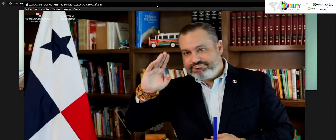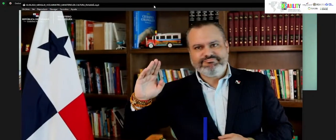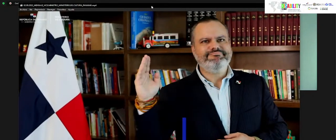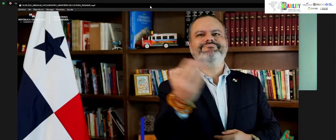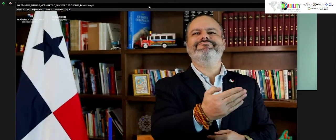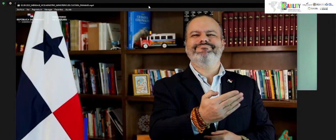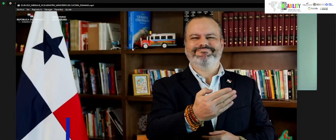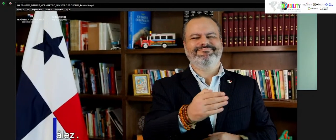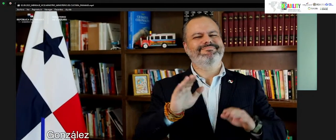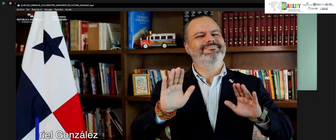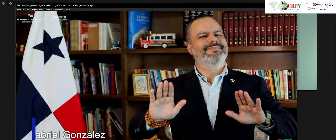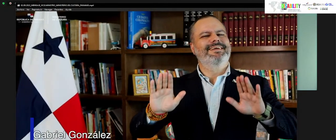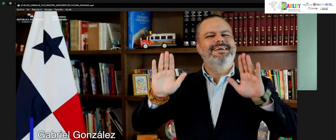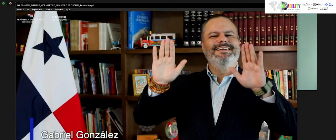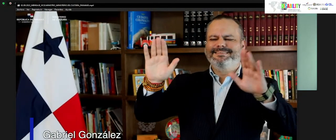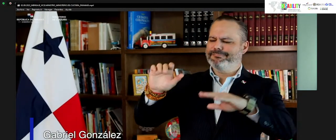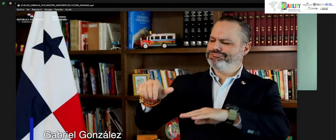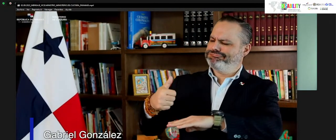hell from capella